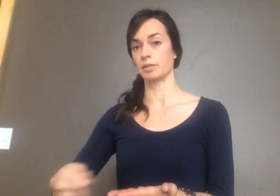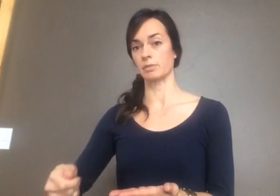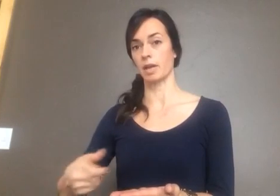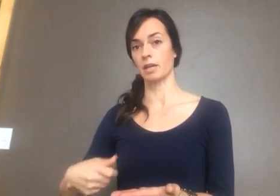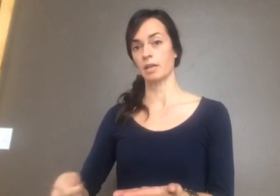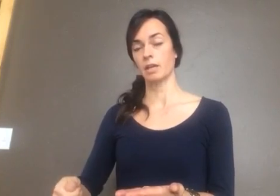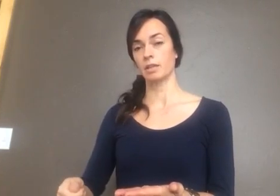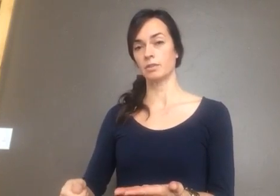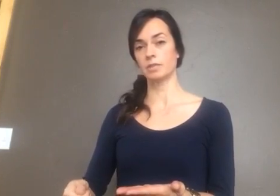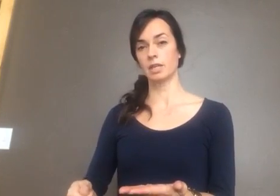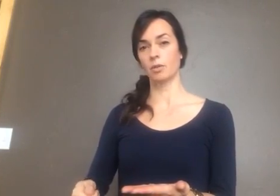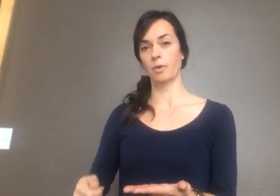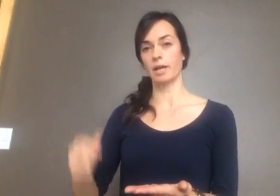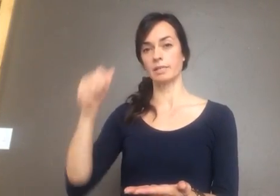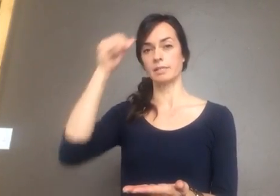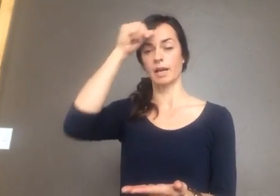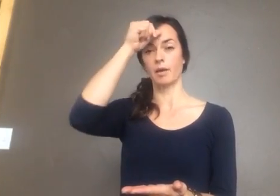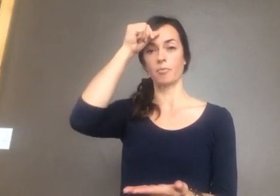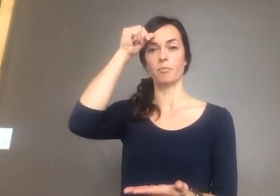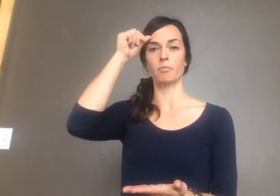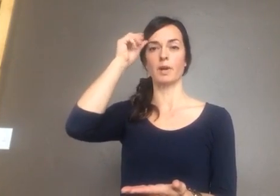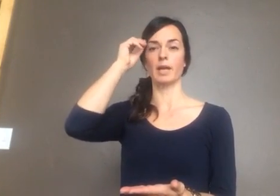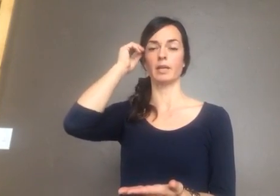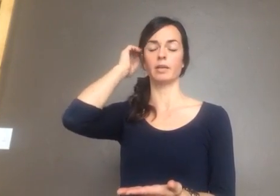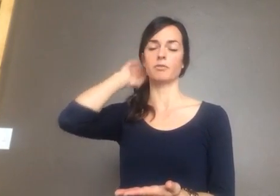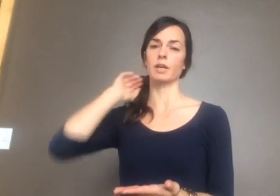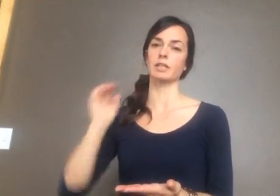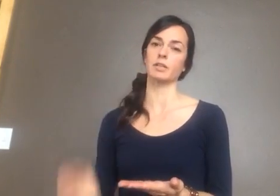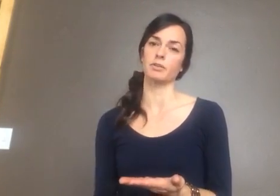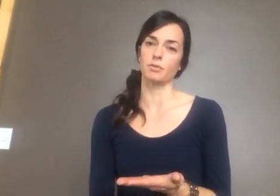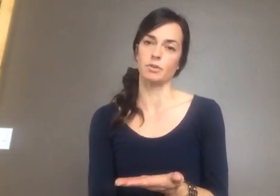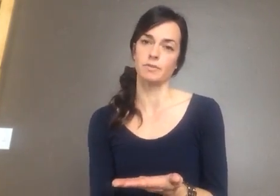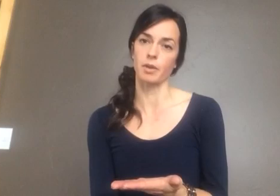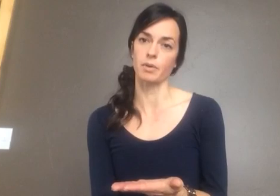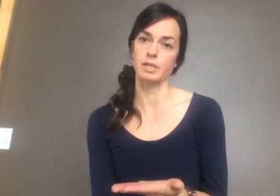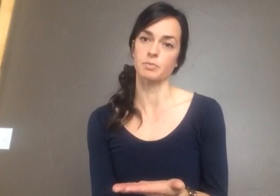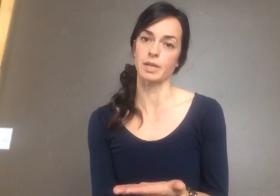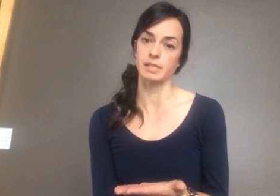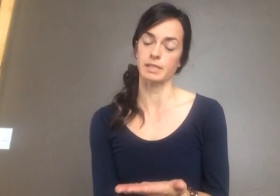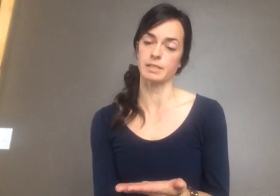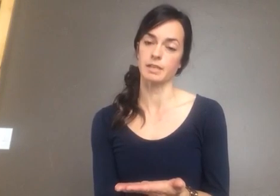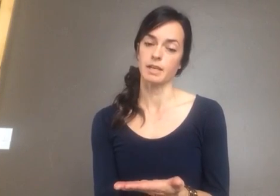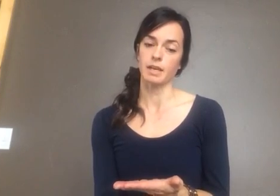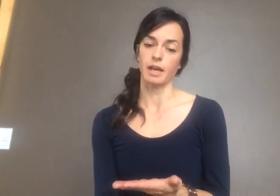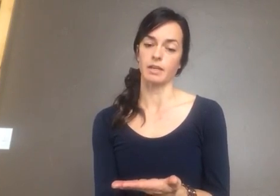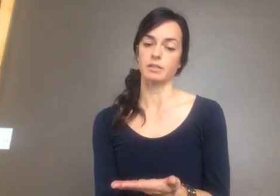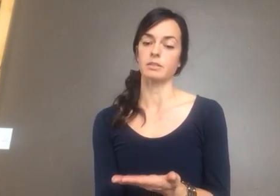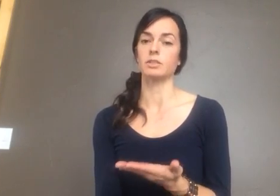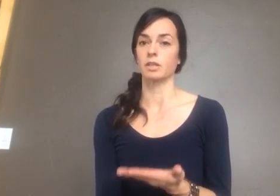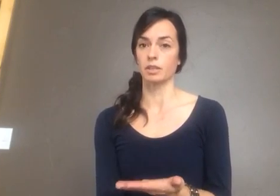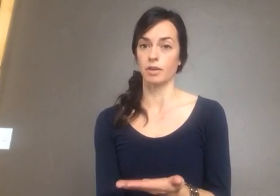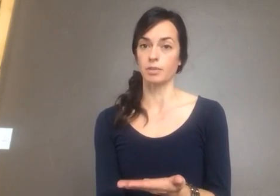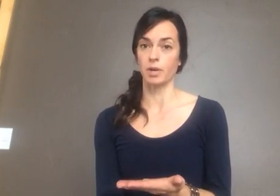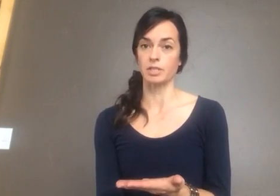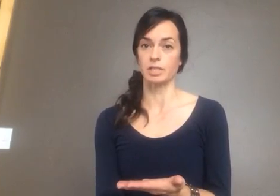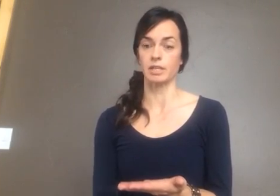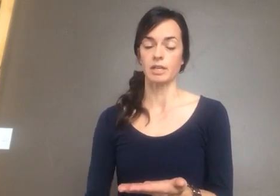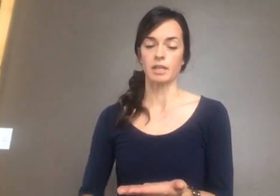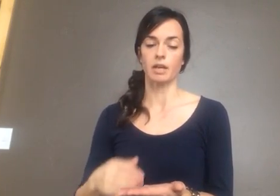this way. The New Deal was when Franklin Delano Roosevelt was president. During the Great Depression, the